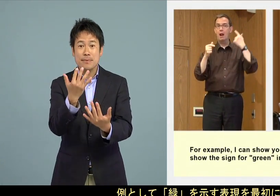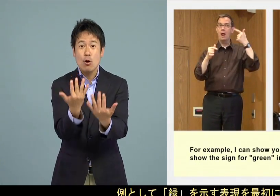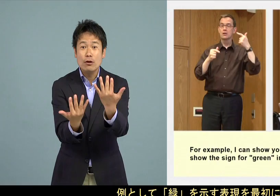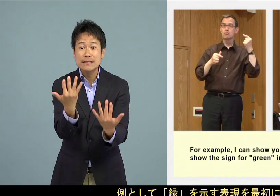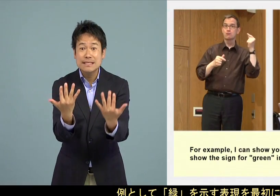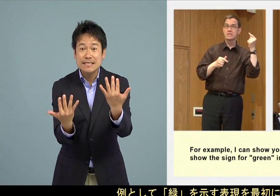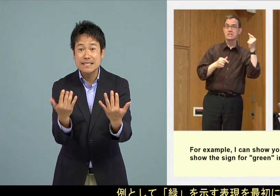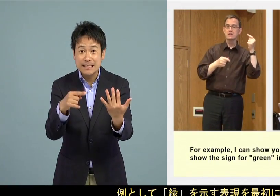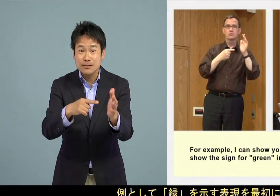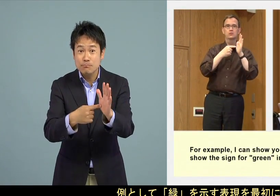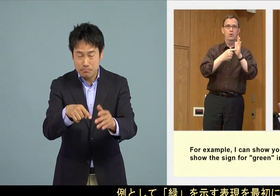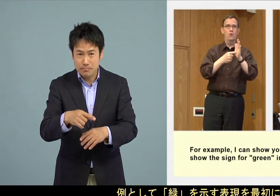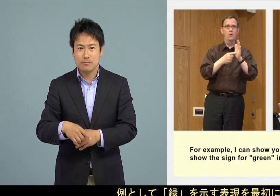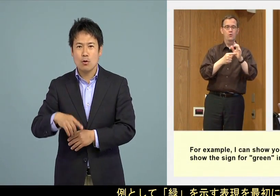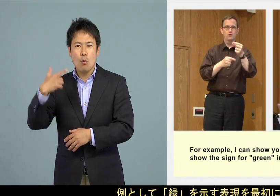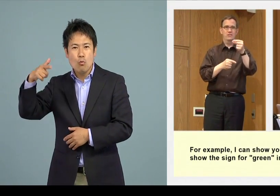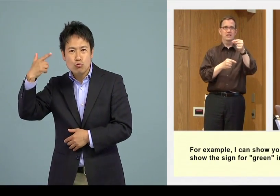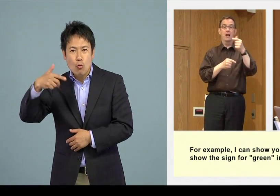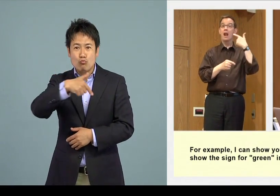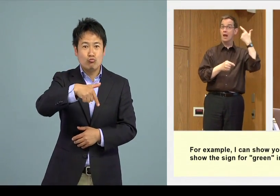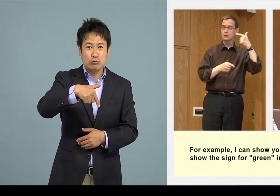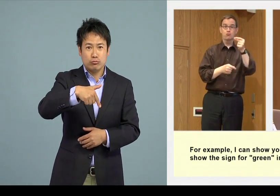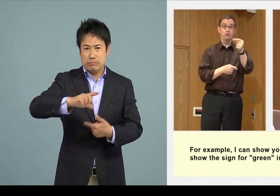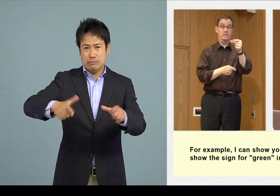show you London and then Bristol.